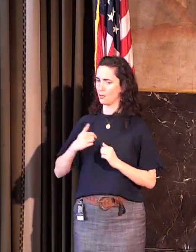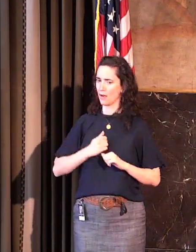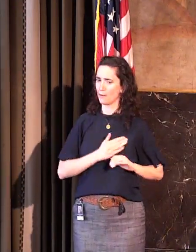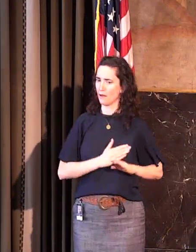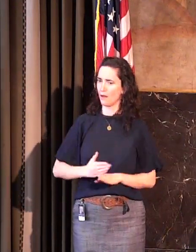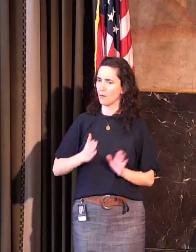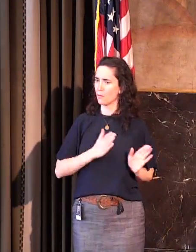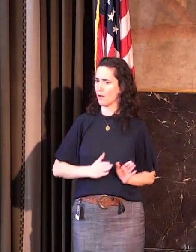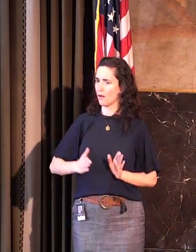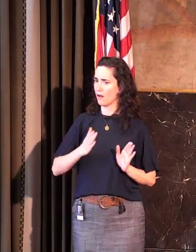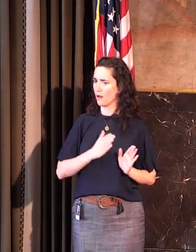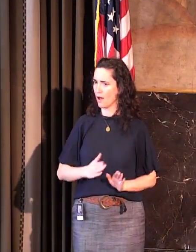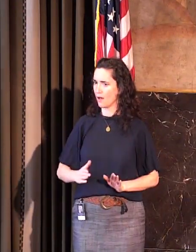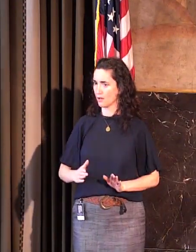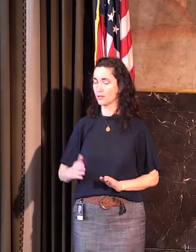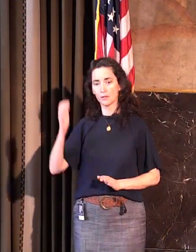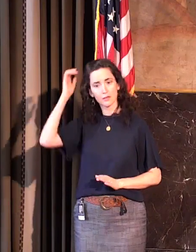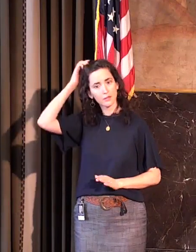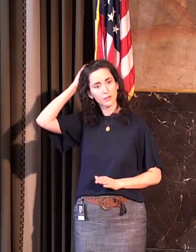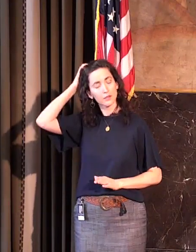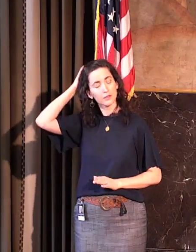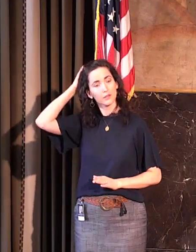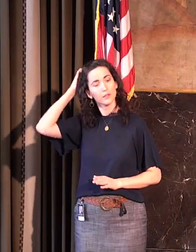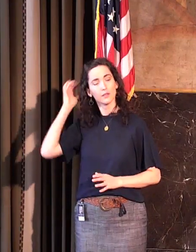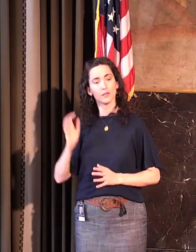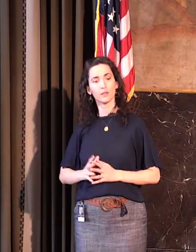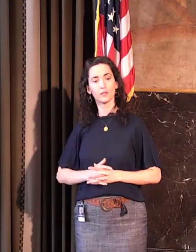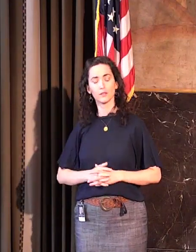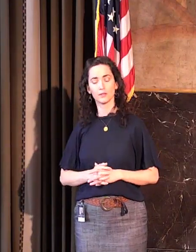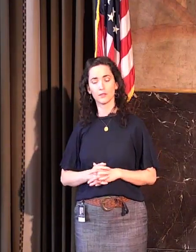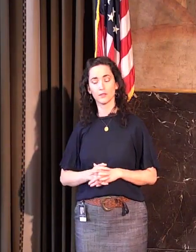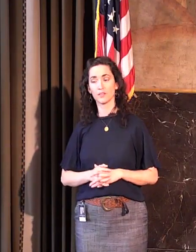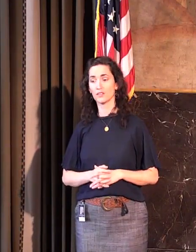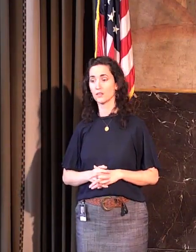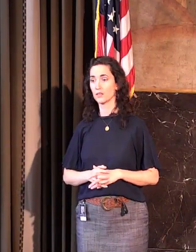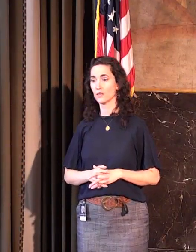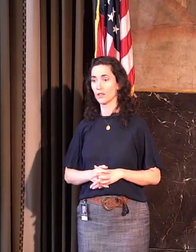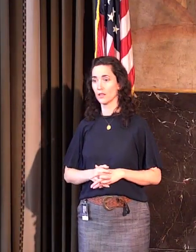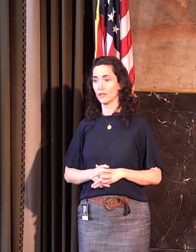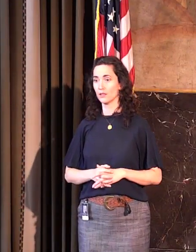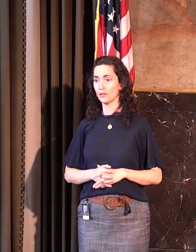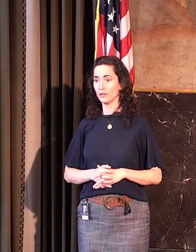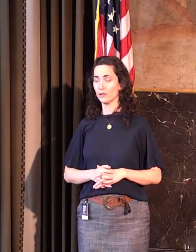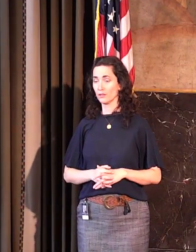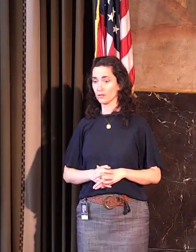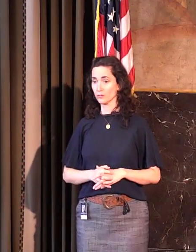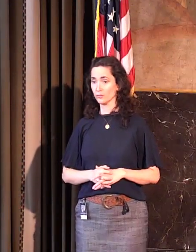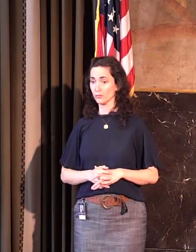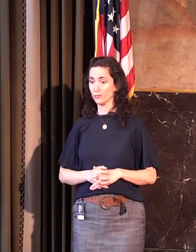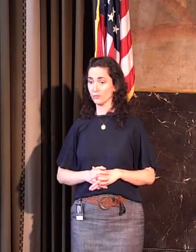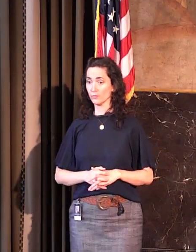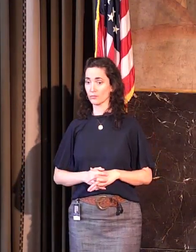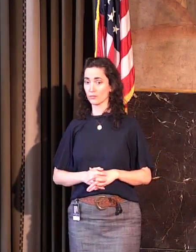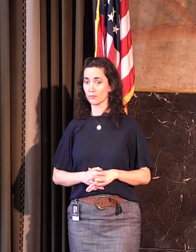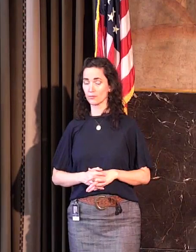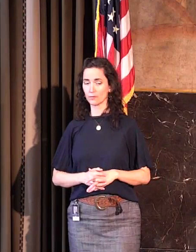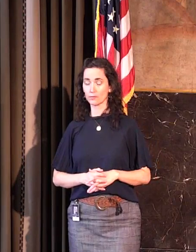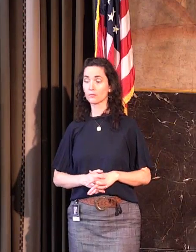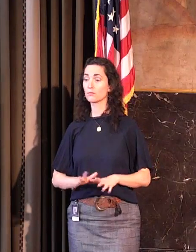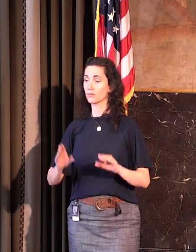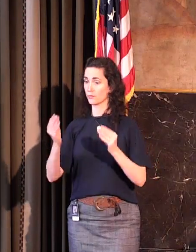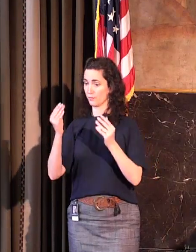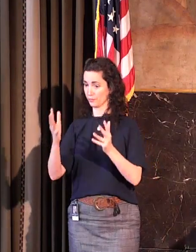transmission that we're having at any given time. I would tell you that while I am not intending,